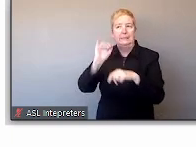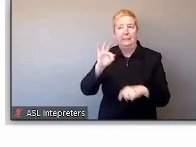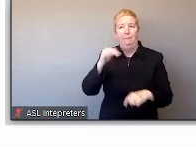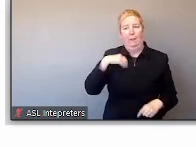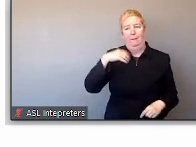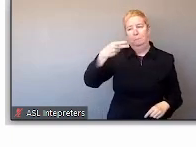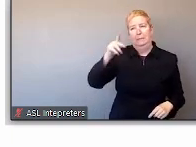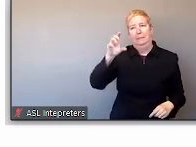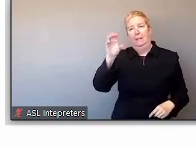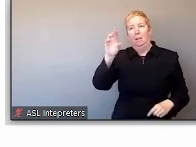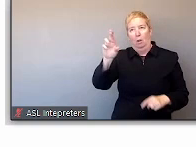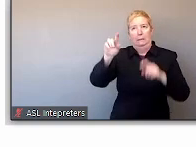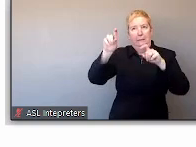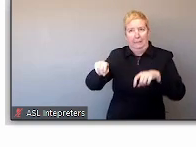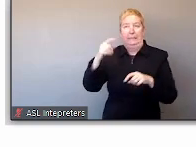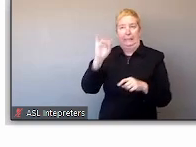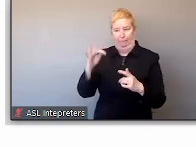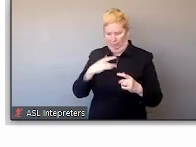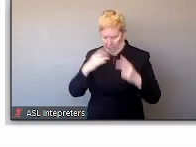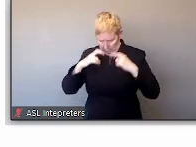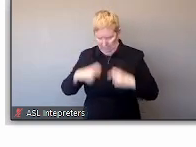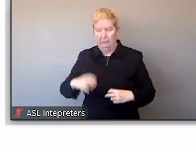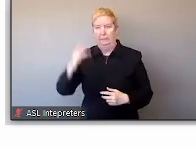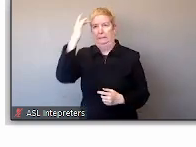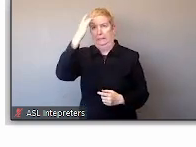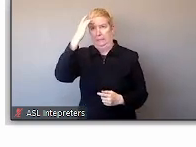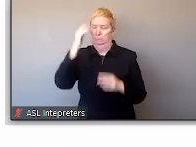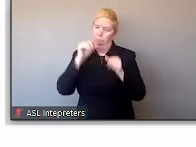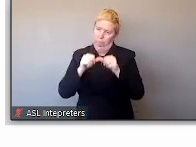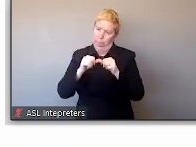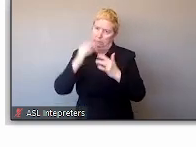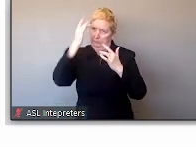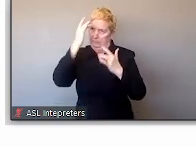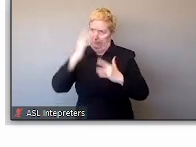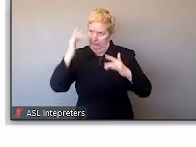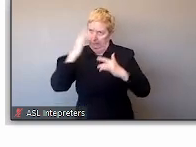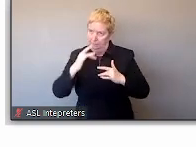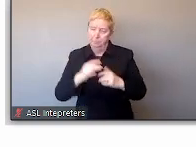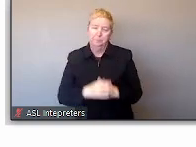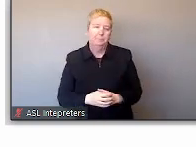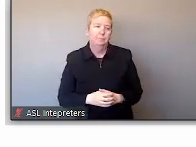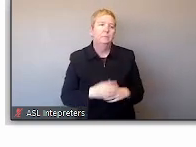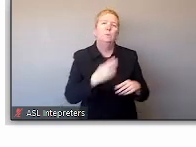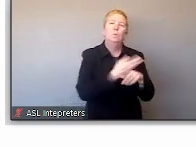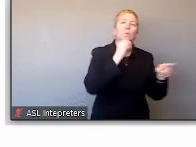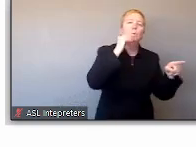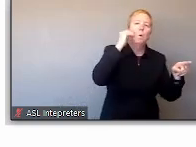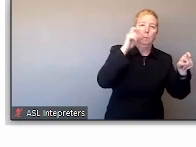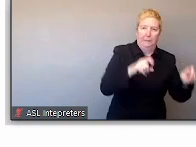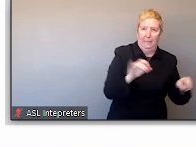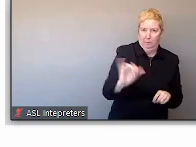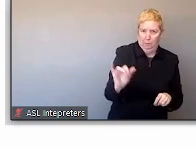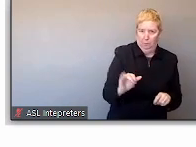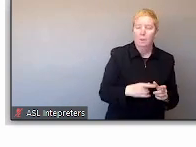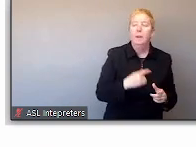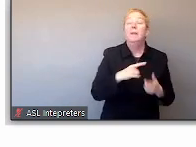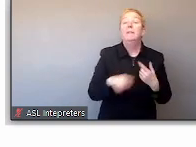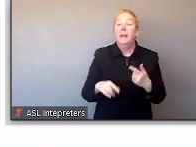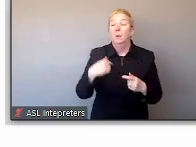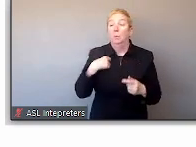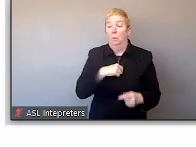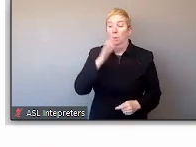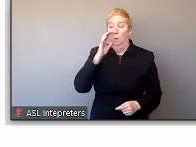negative home test and persistent symptoms. And then we'll still be doing PCR